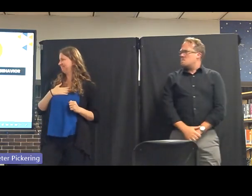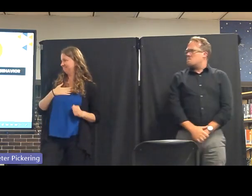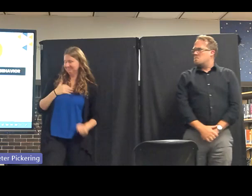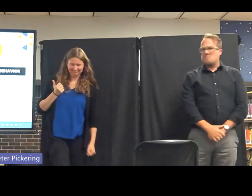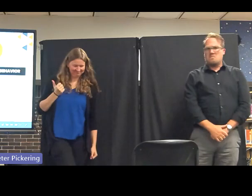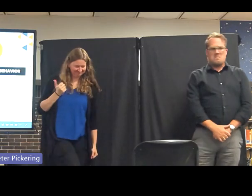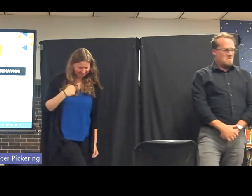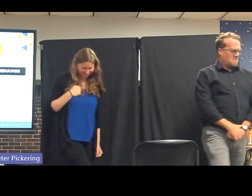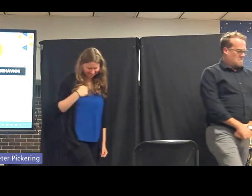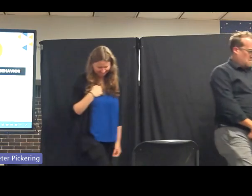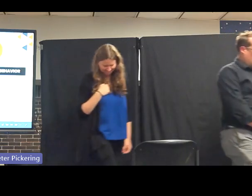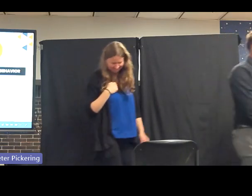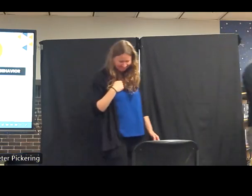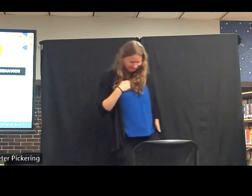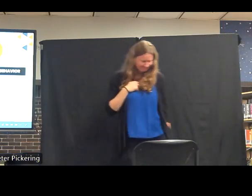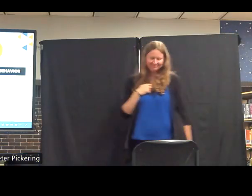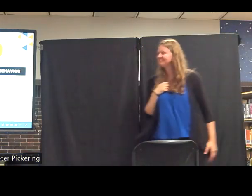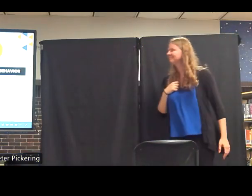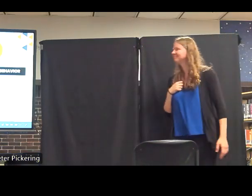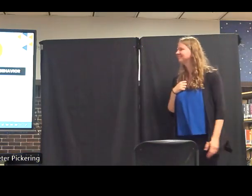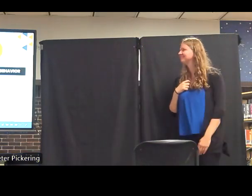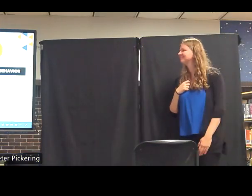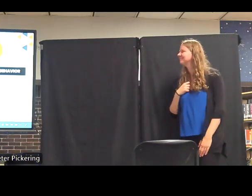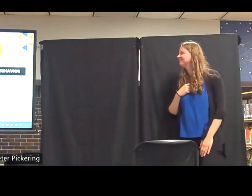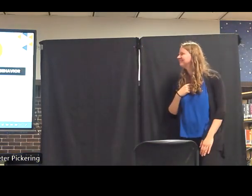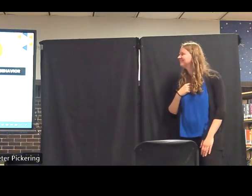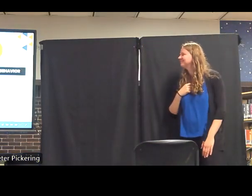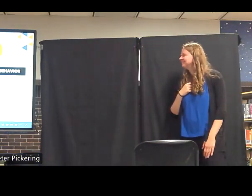Yes, Kim, did you want to address?